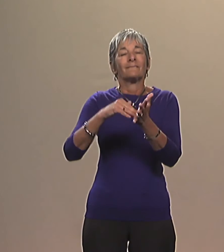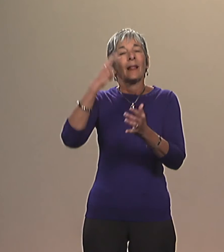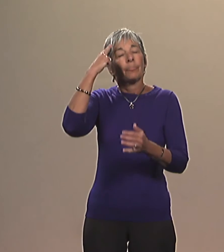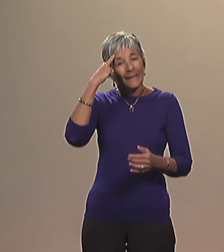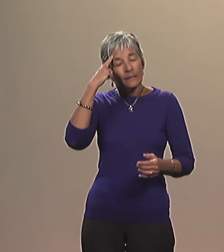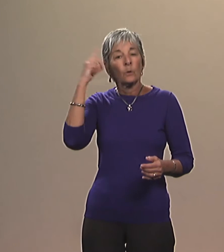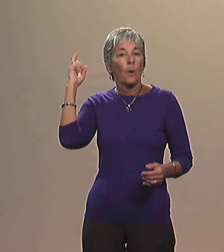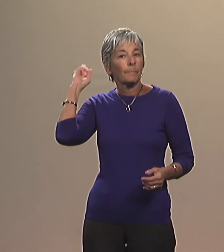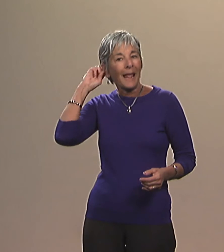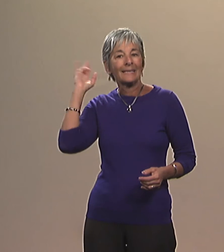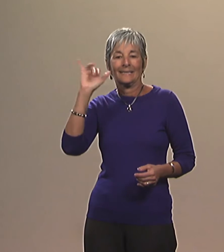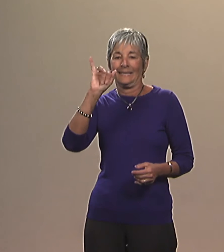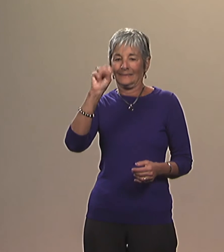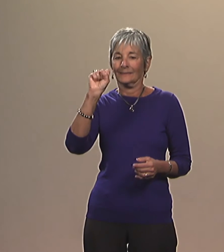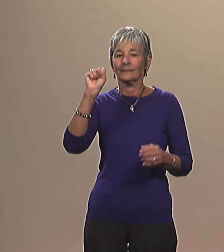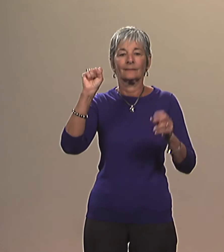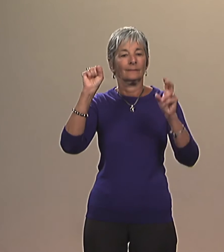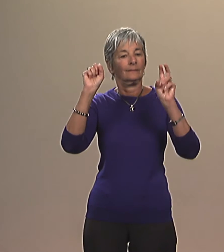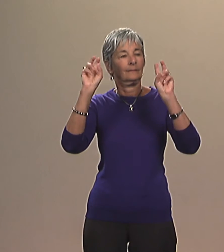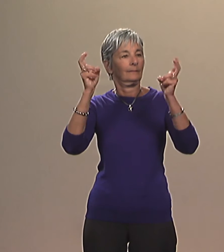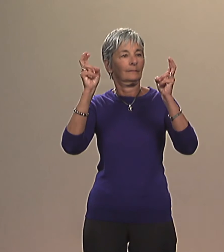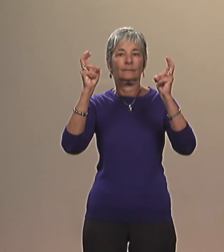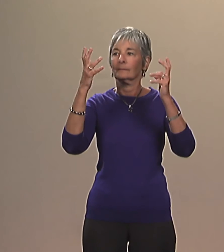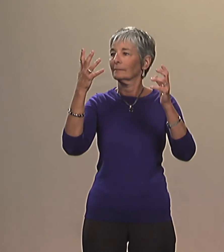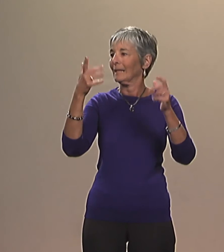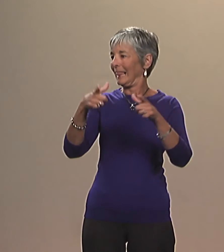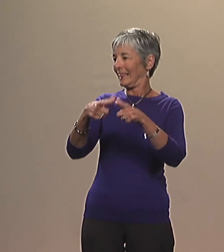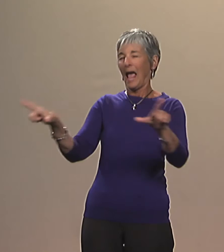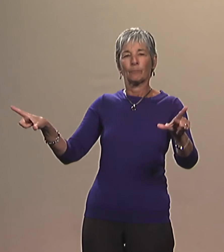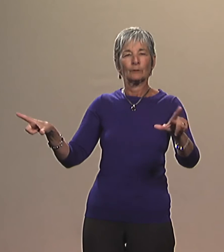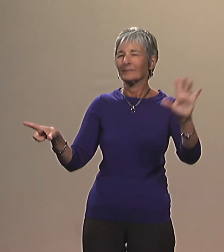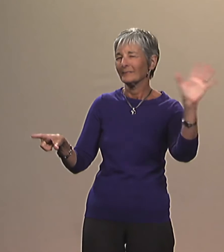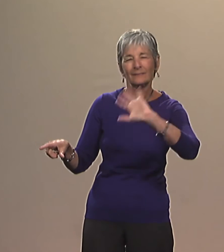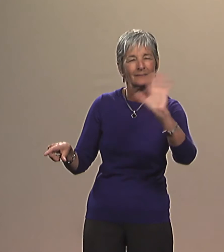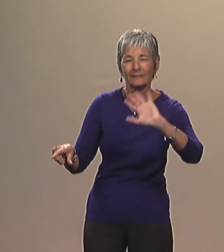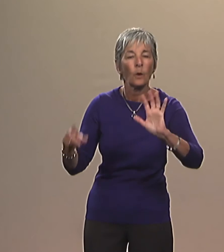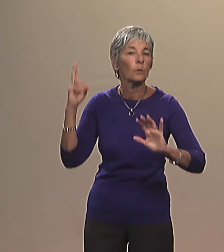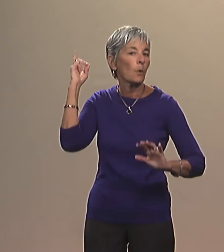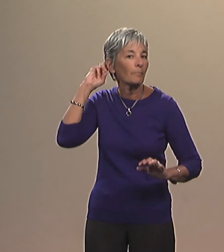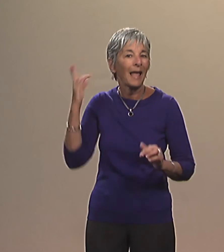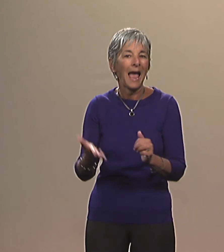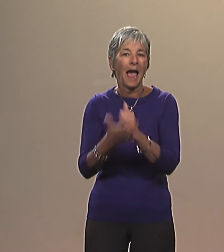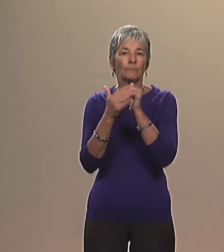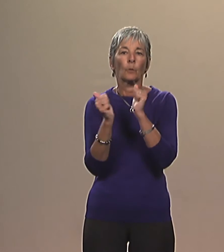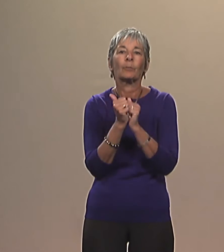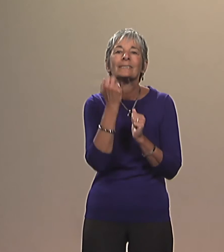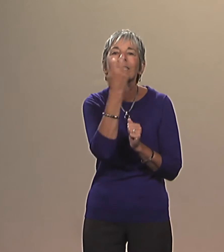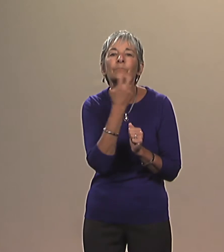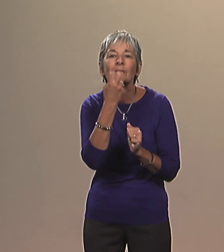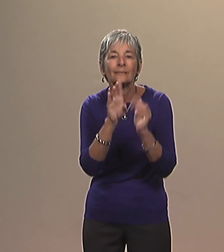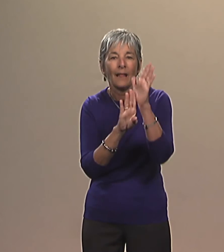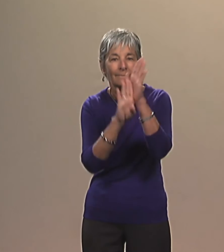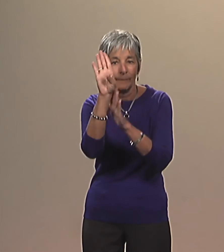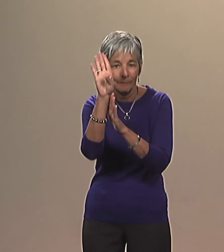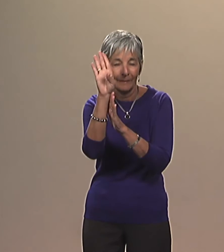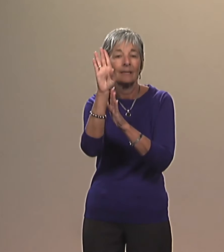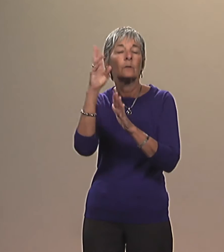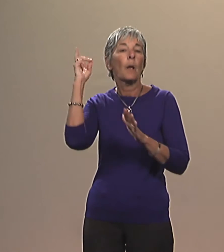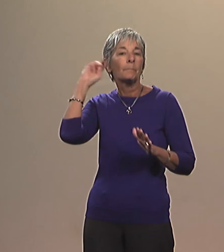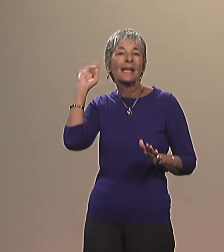People often think that the cochlear implant is somehow language. It is not. The cochlear implant helps with speech development.